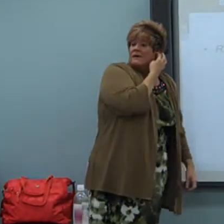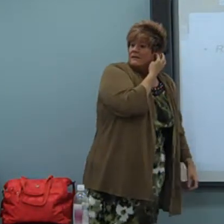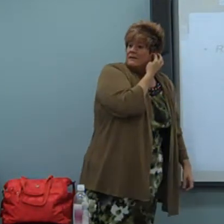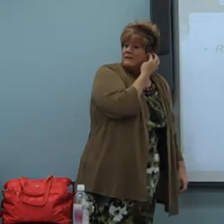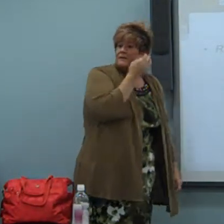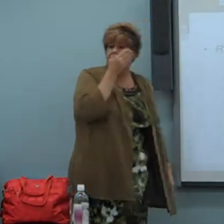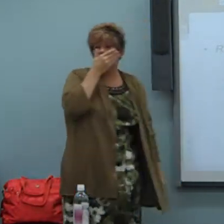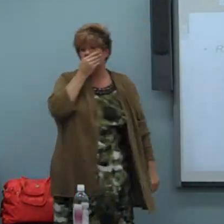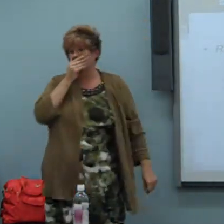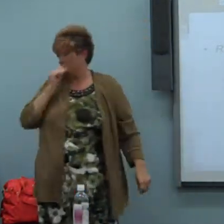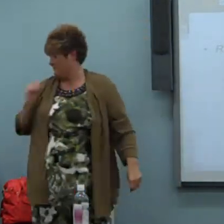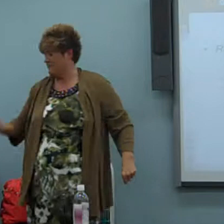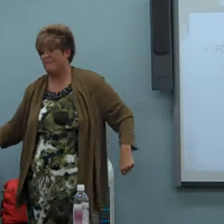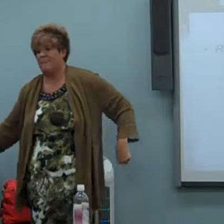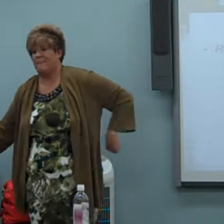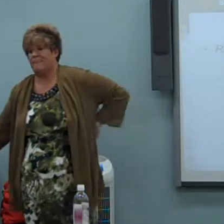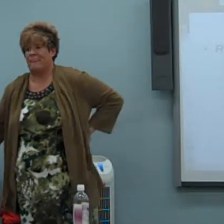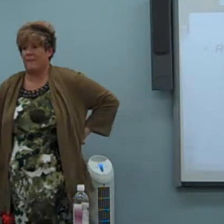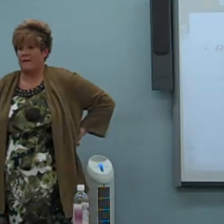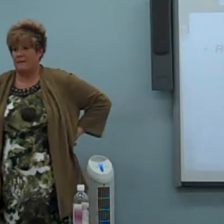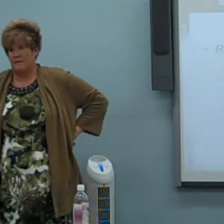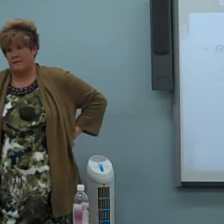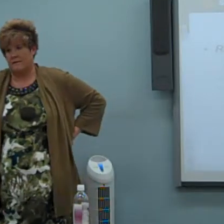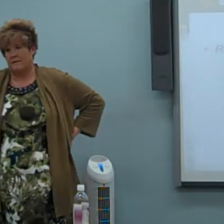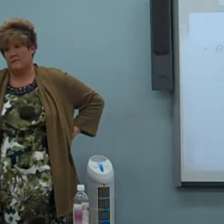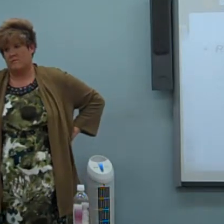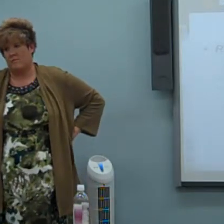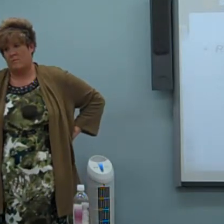But that does not start until July. Oh.